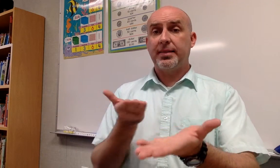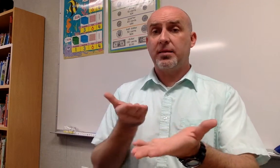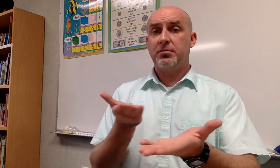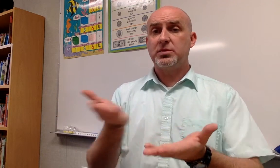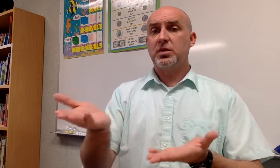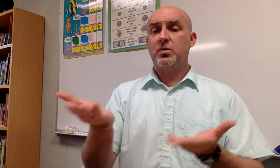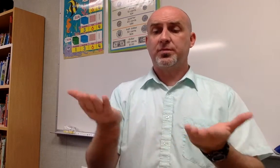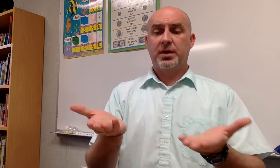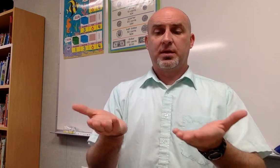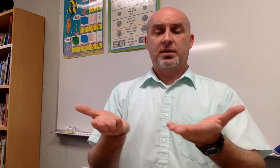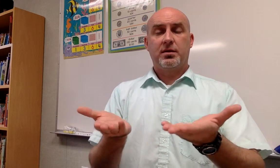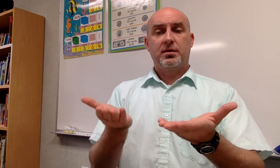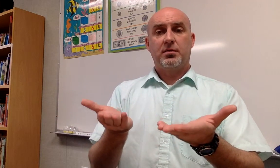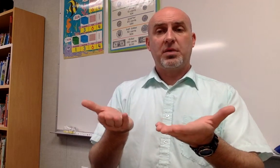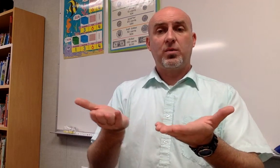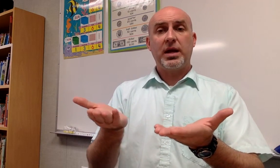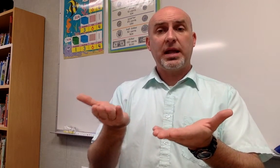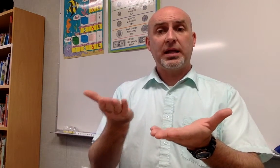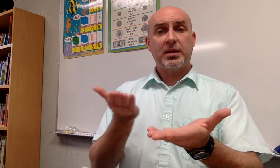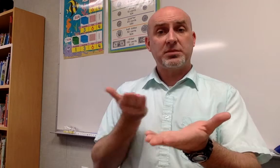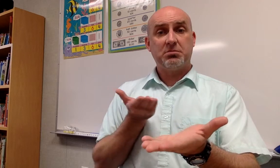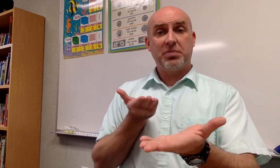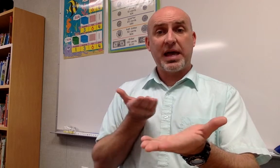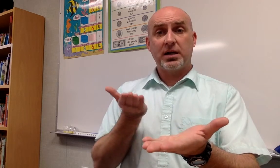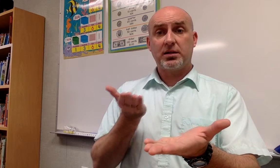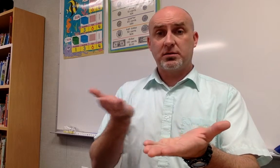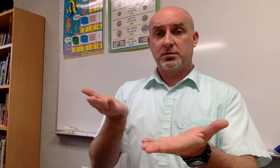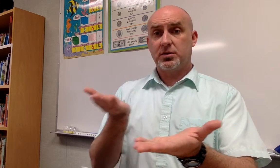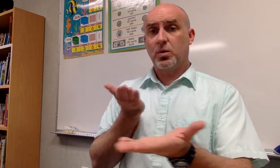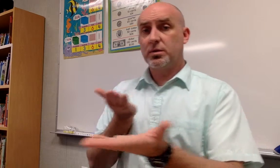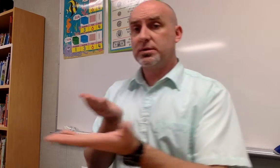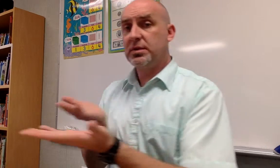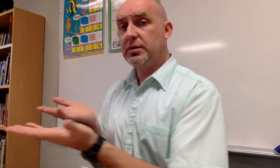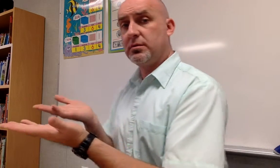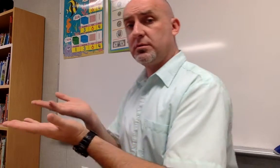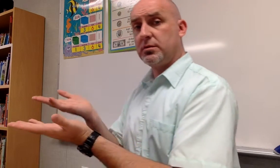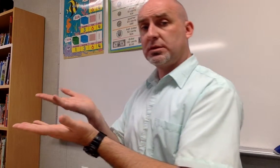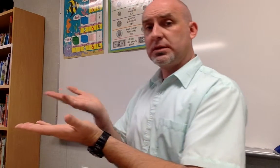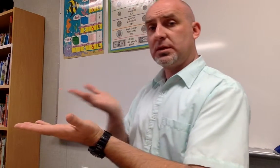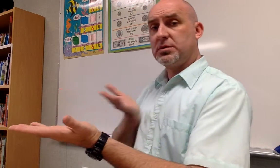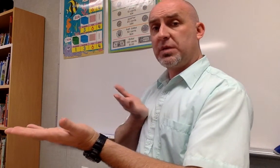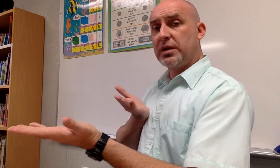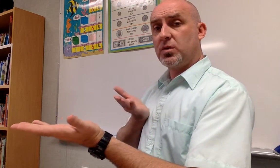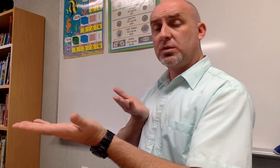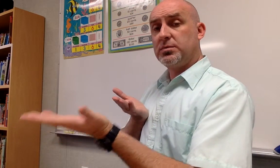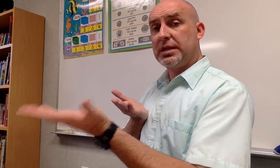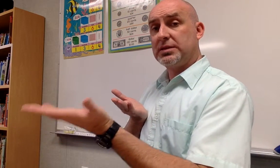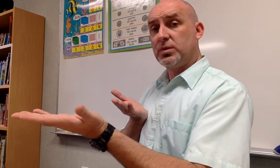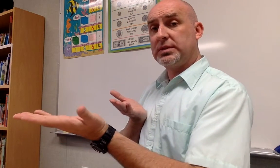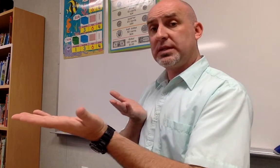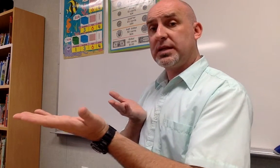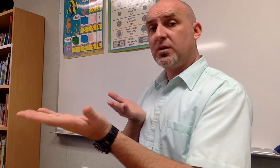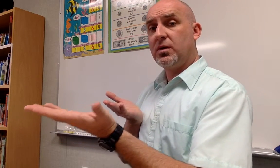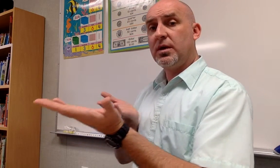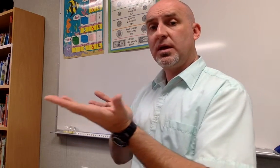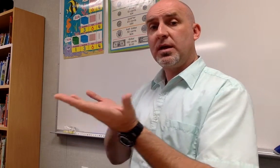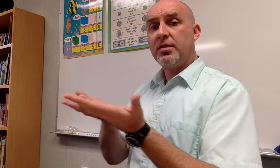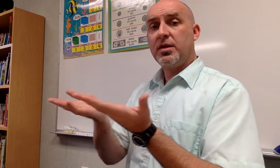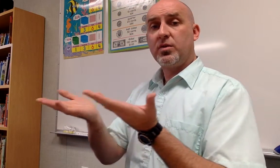them. So my right hand comes back towards me. You can see it comes back towards me, and this one stays out. The other one